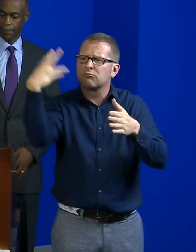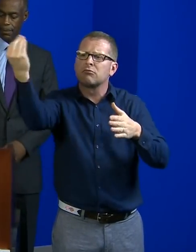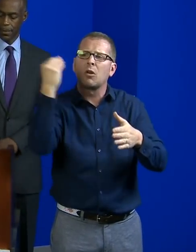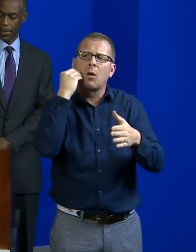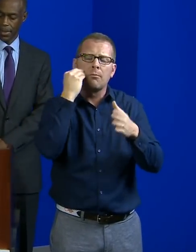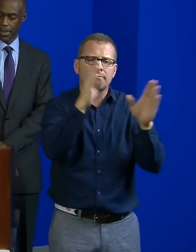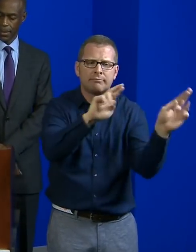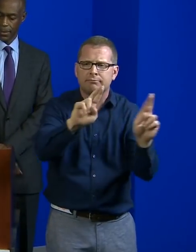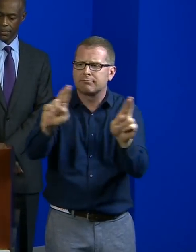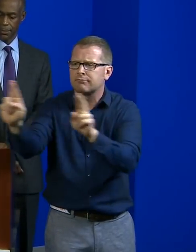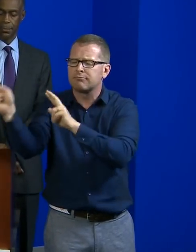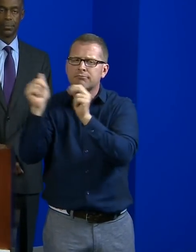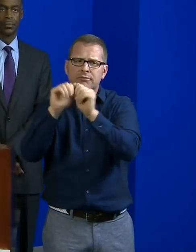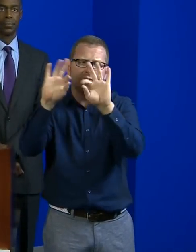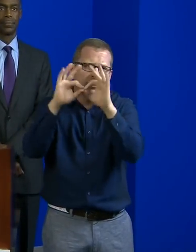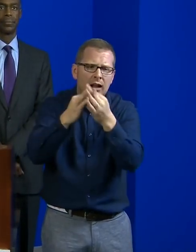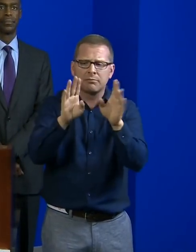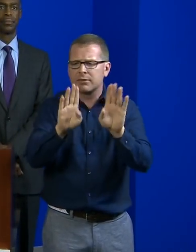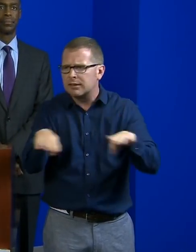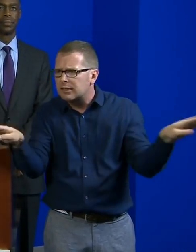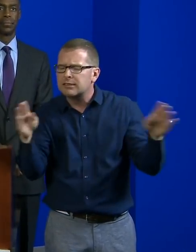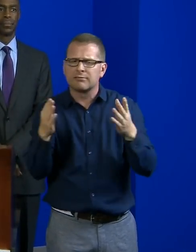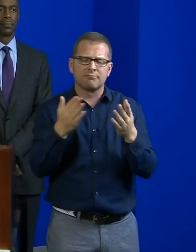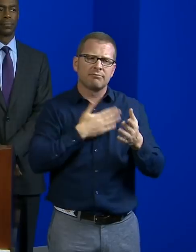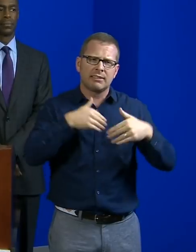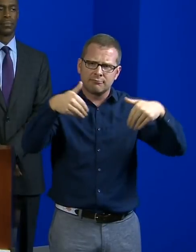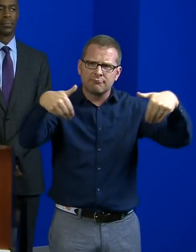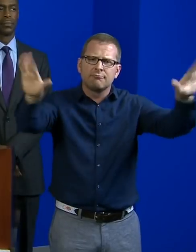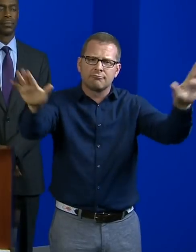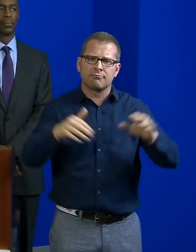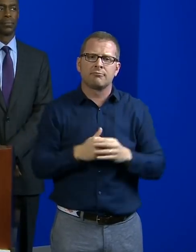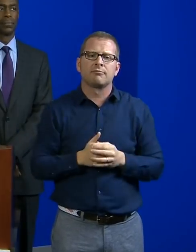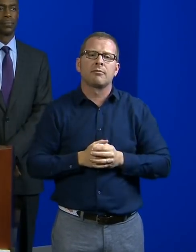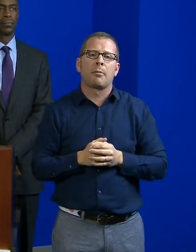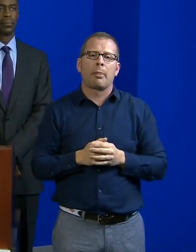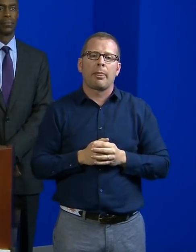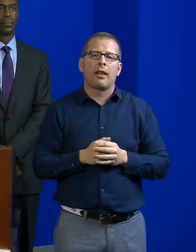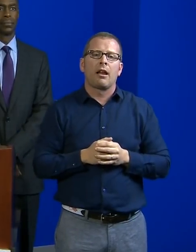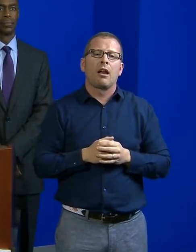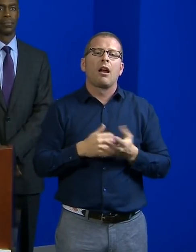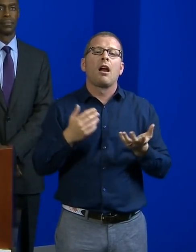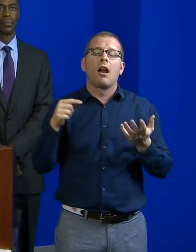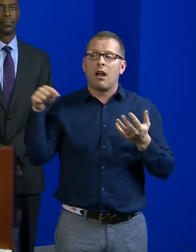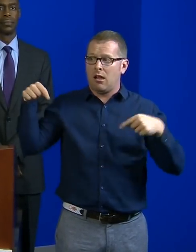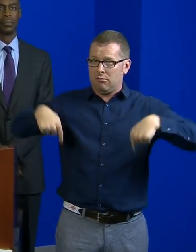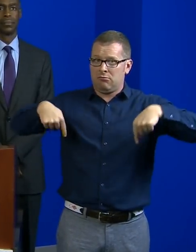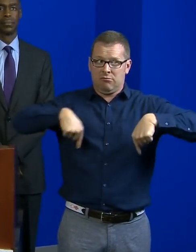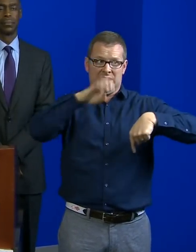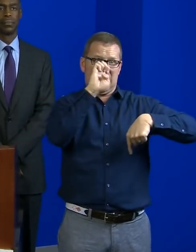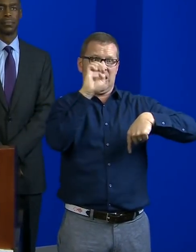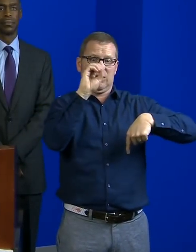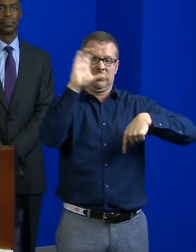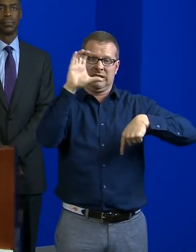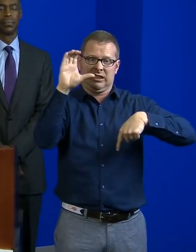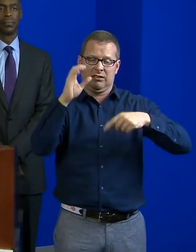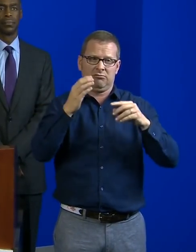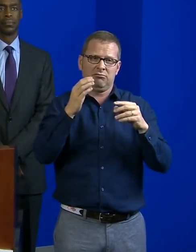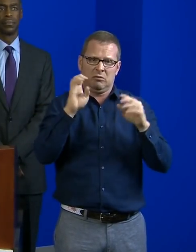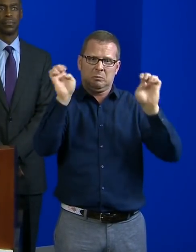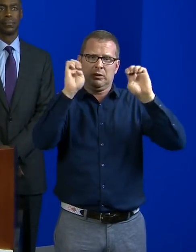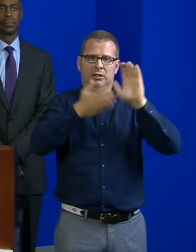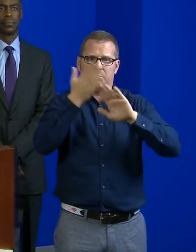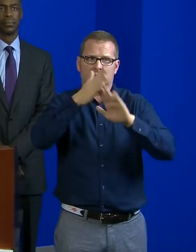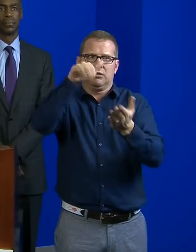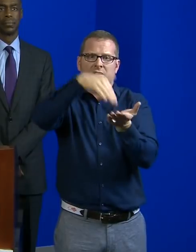be activated at 7 a.m. Thursday, 24 hours a day, 7 days a week. With images